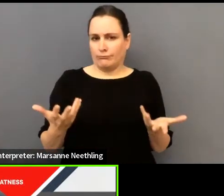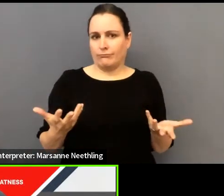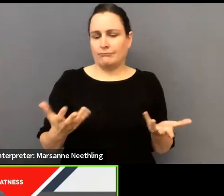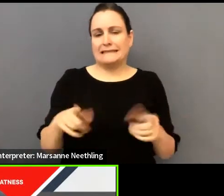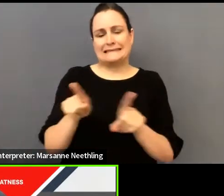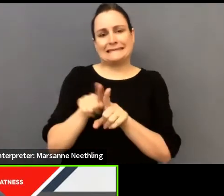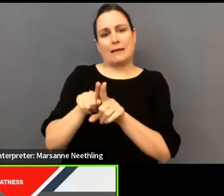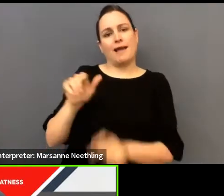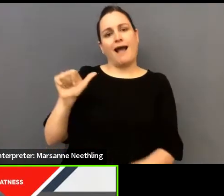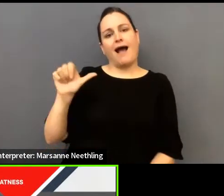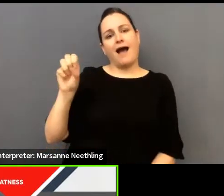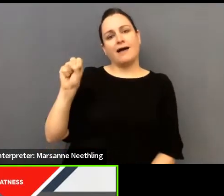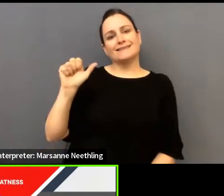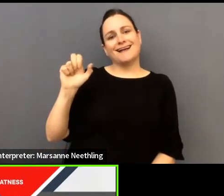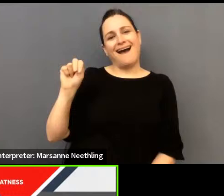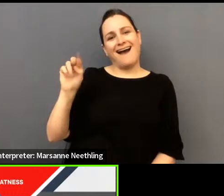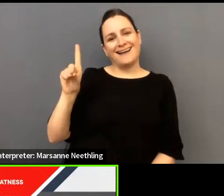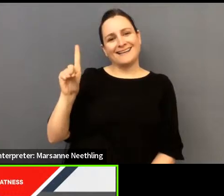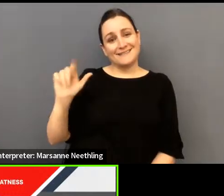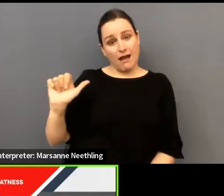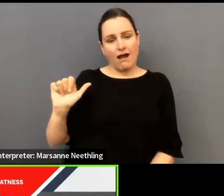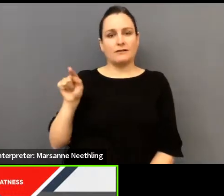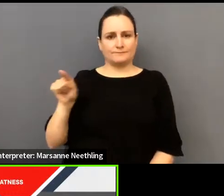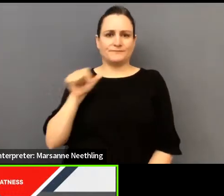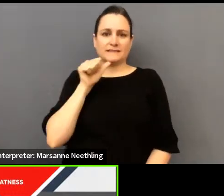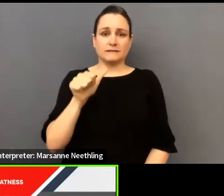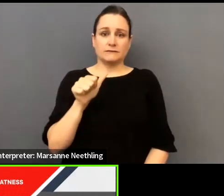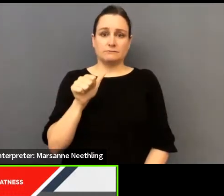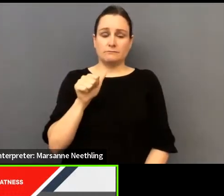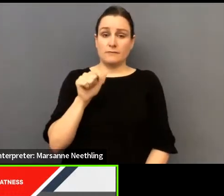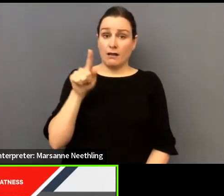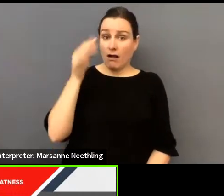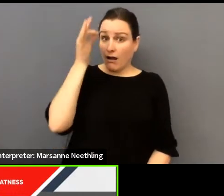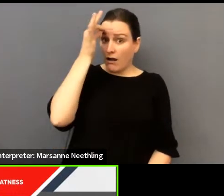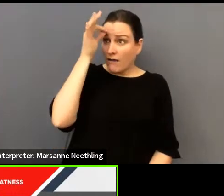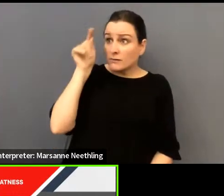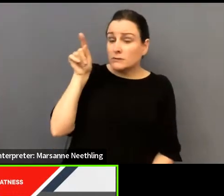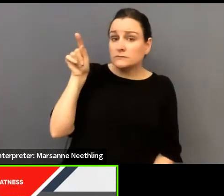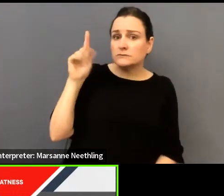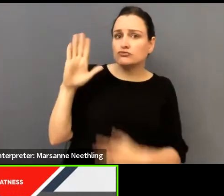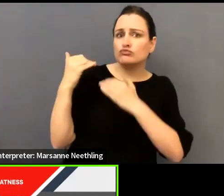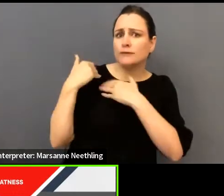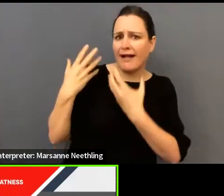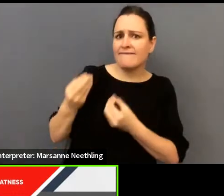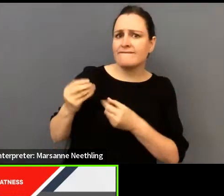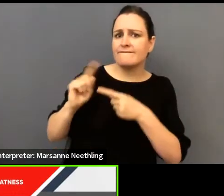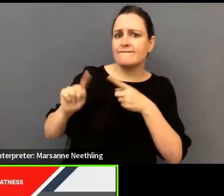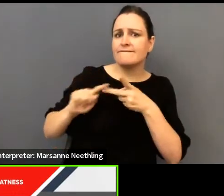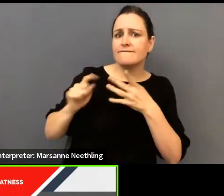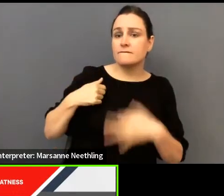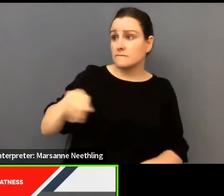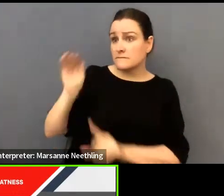where are we keeping government accountable for some of these things? Where are we